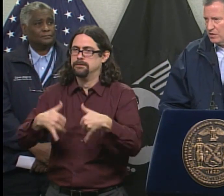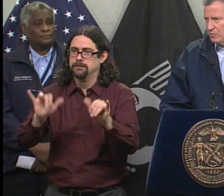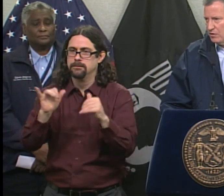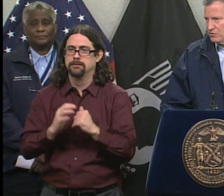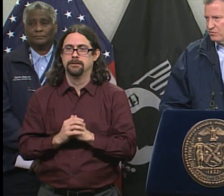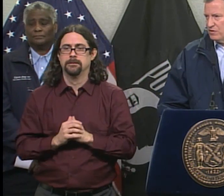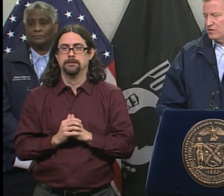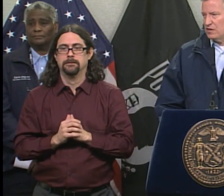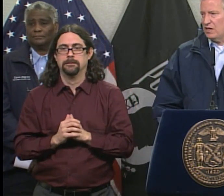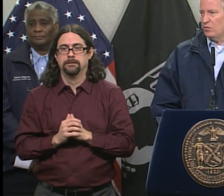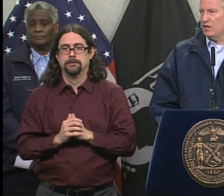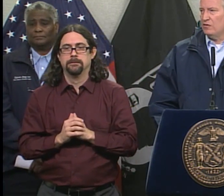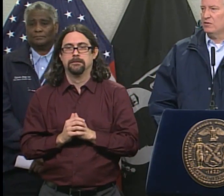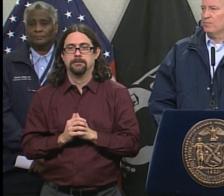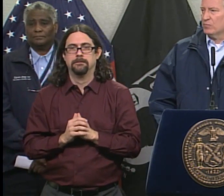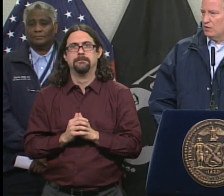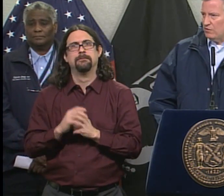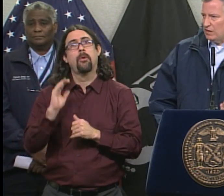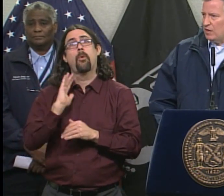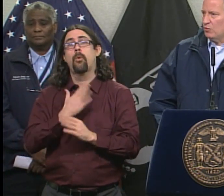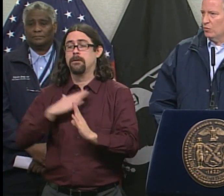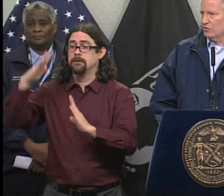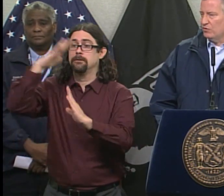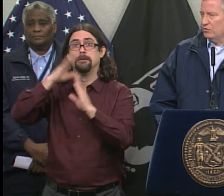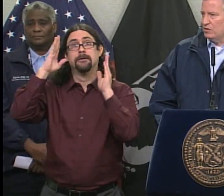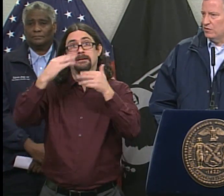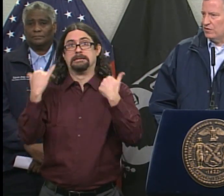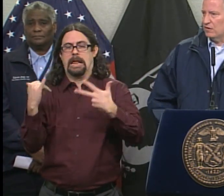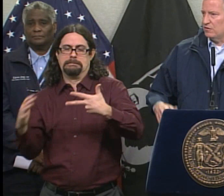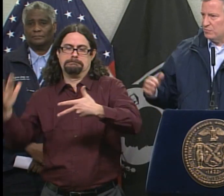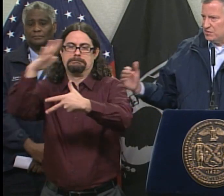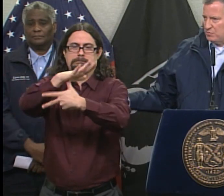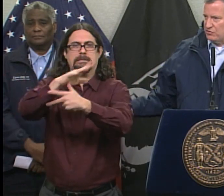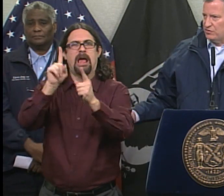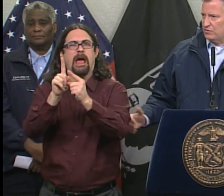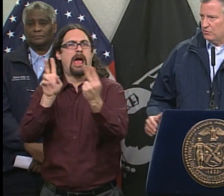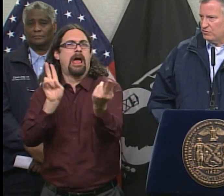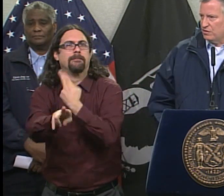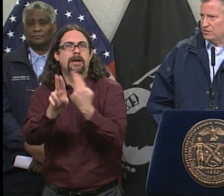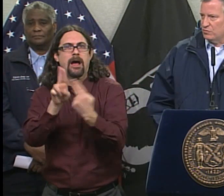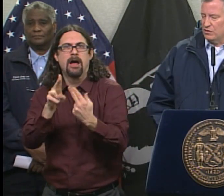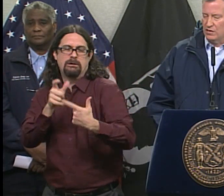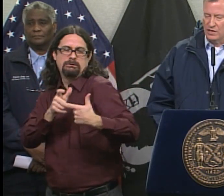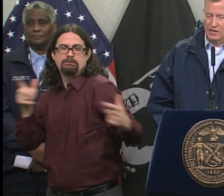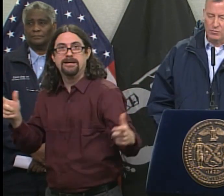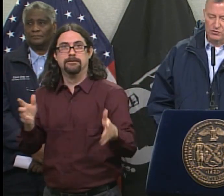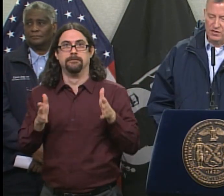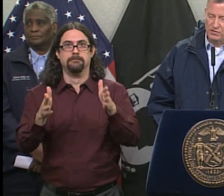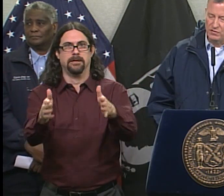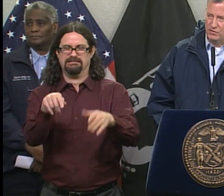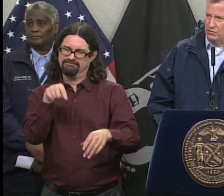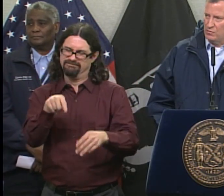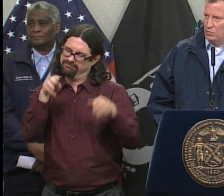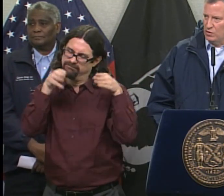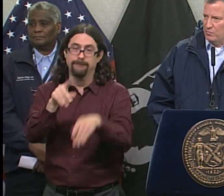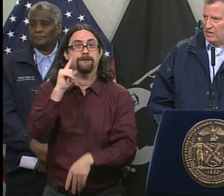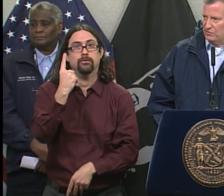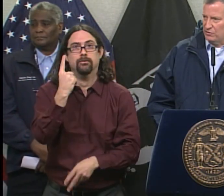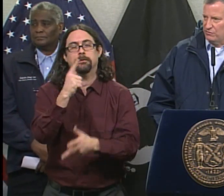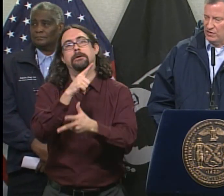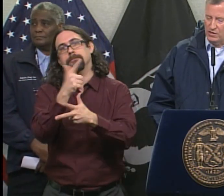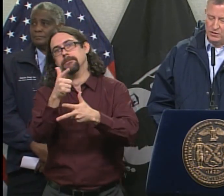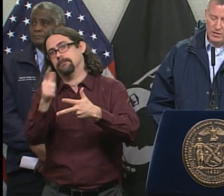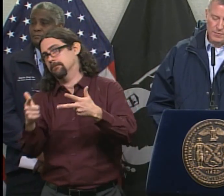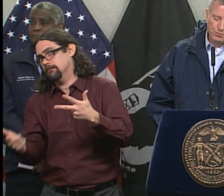the primary streets and the highways. They've got a lot more work to do on the secondaries, but especially the tertiaries, where, again, in most cases, it's only been one pass